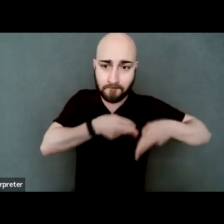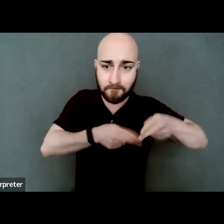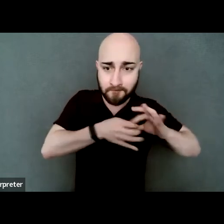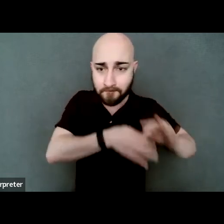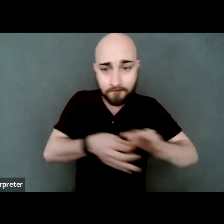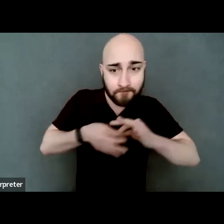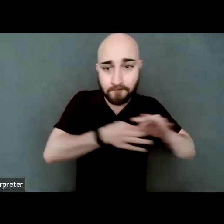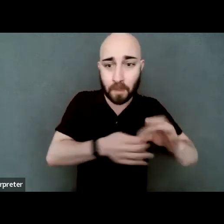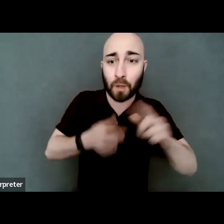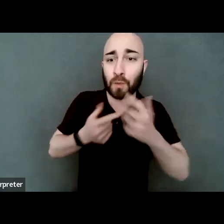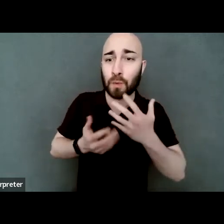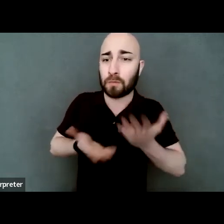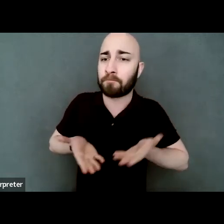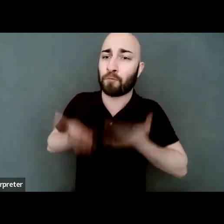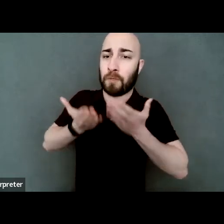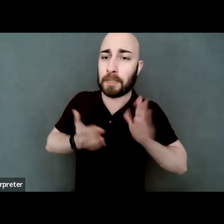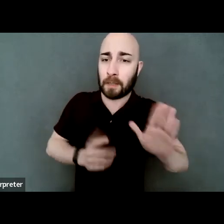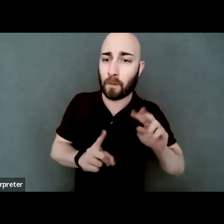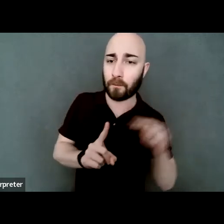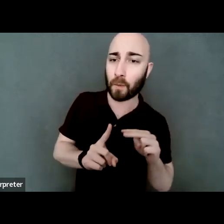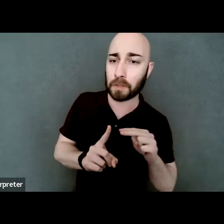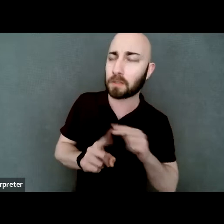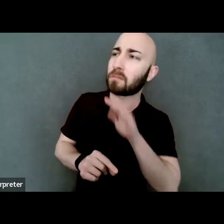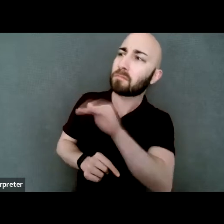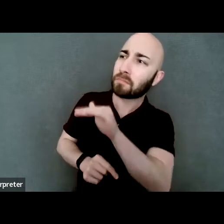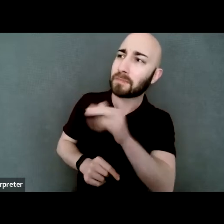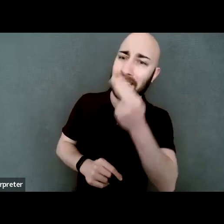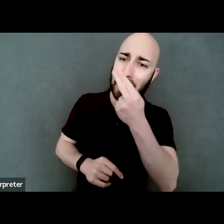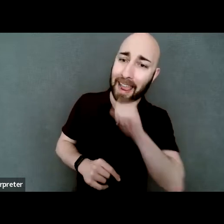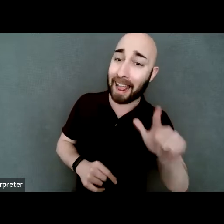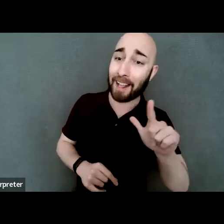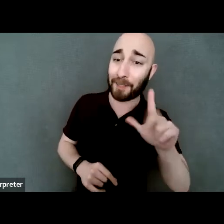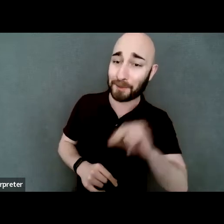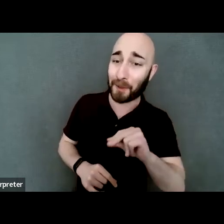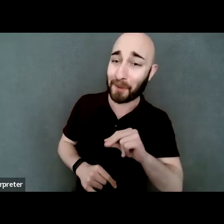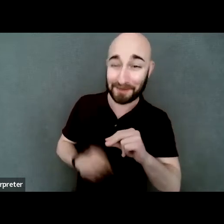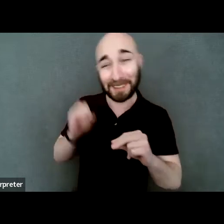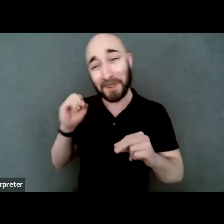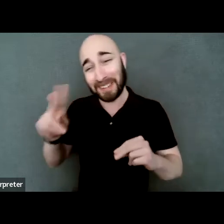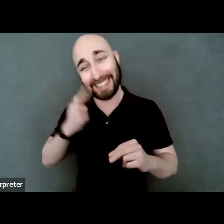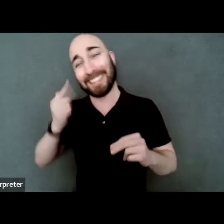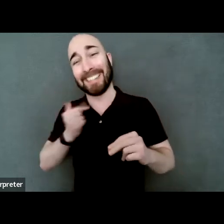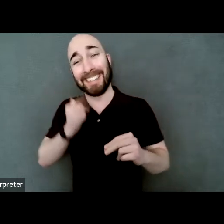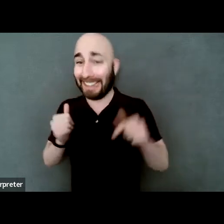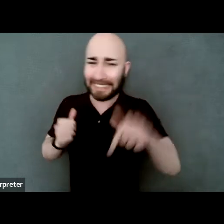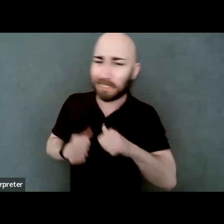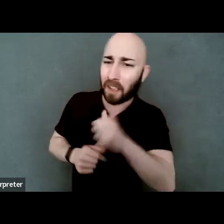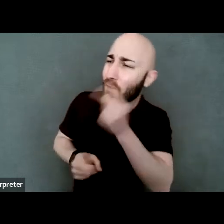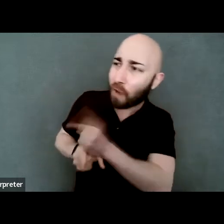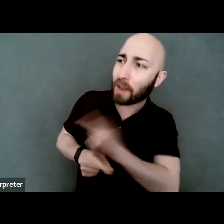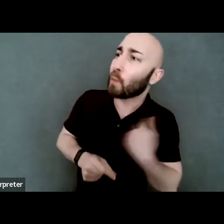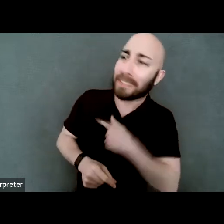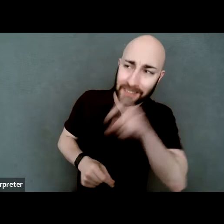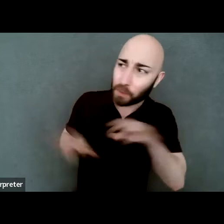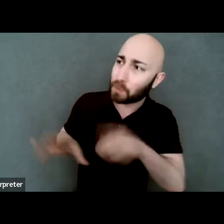their voices and say, hell no, okay, this is not right. We need to do